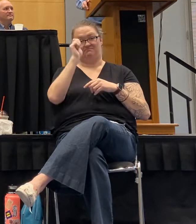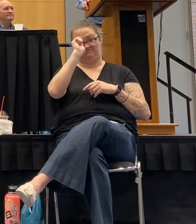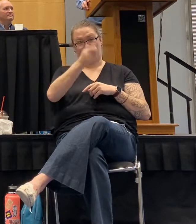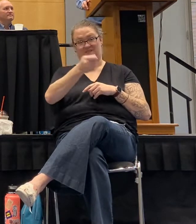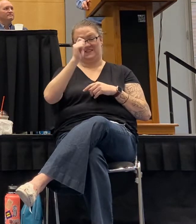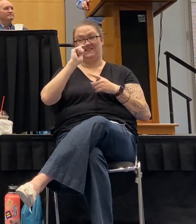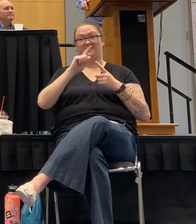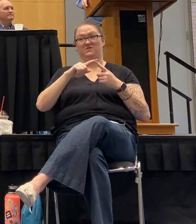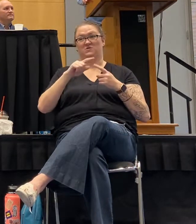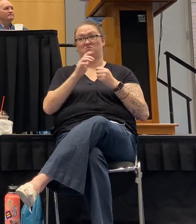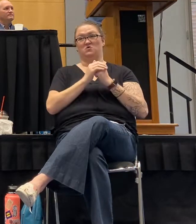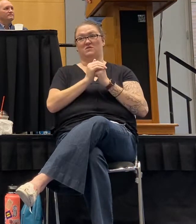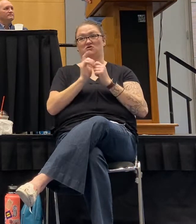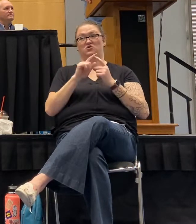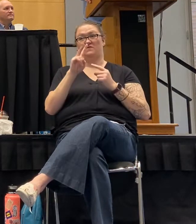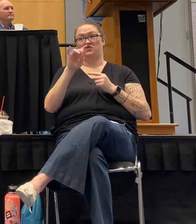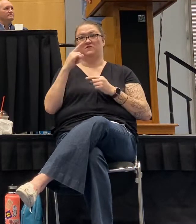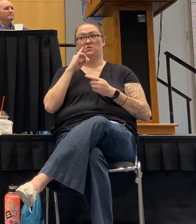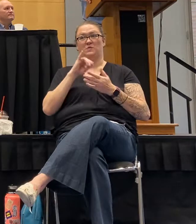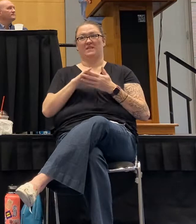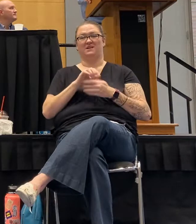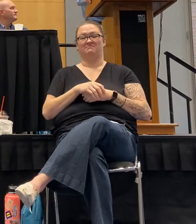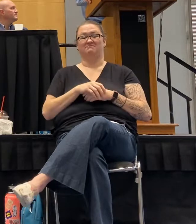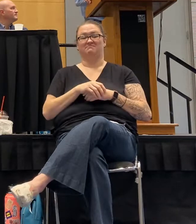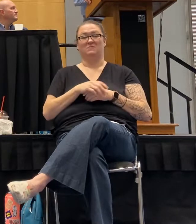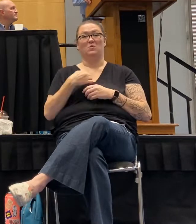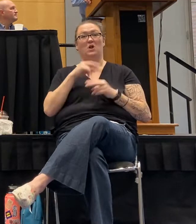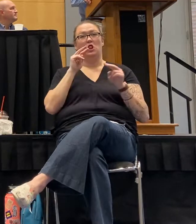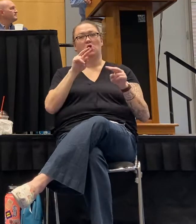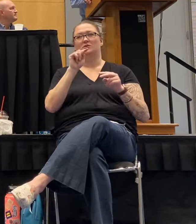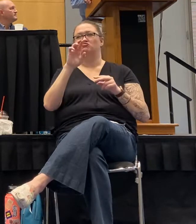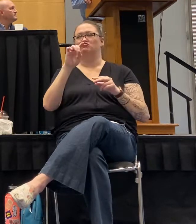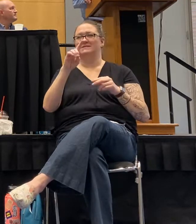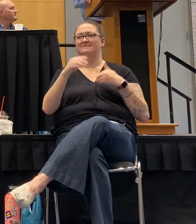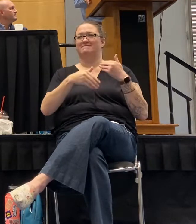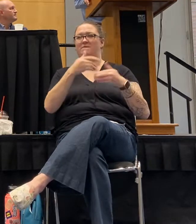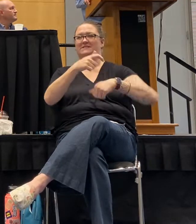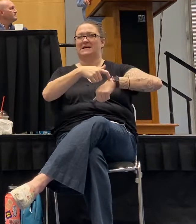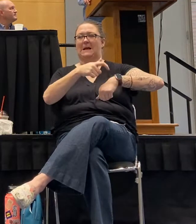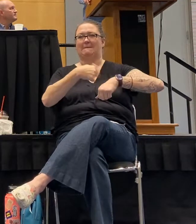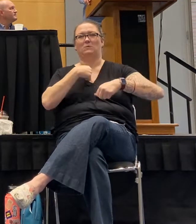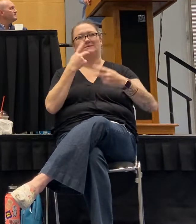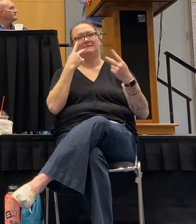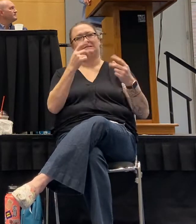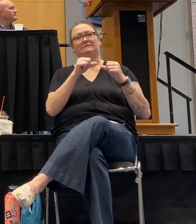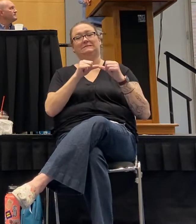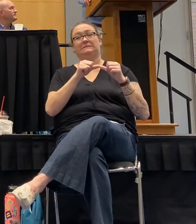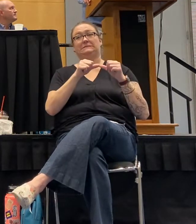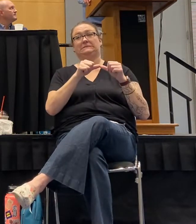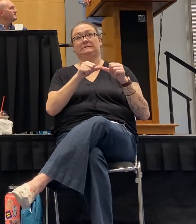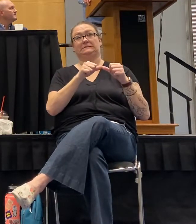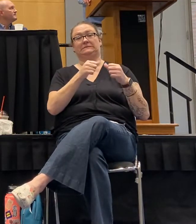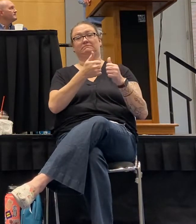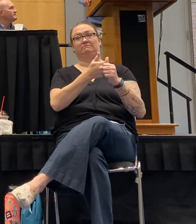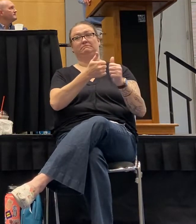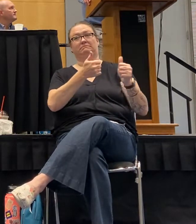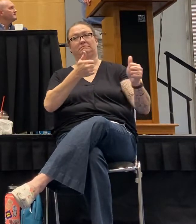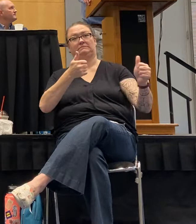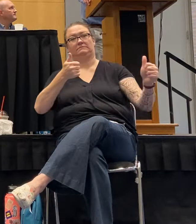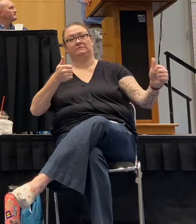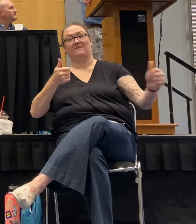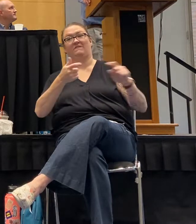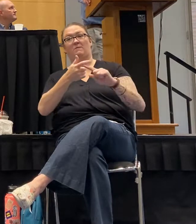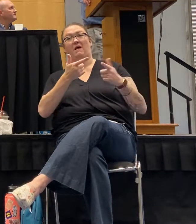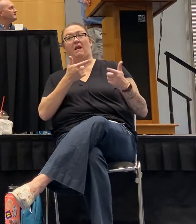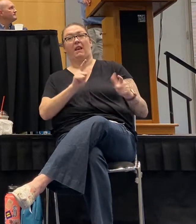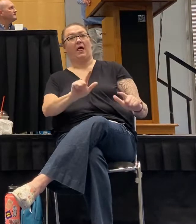that. And then if we look at the trends across time, we see consistent movement away from